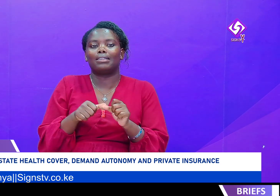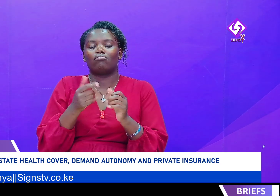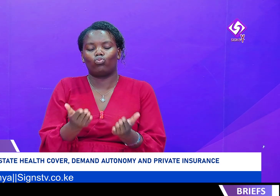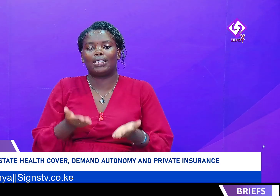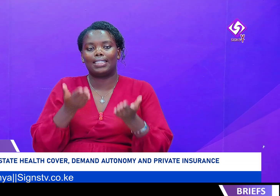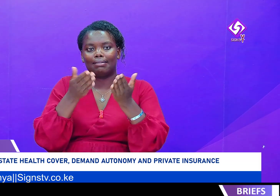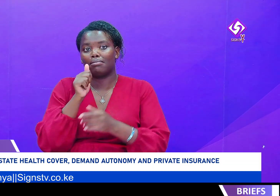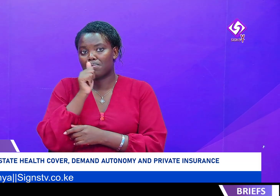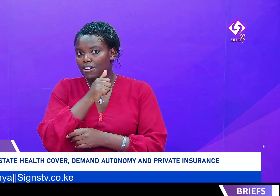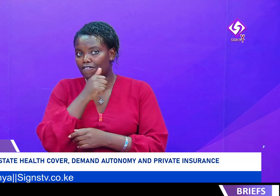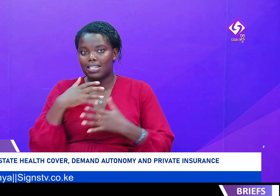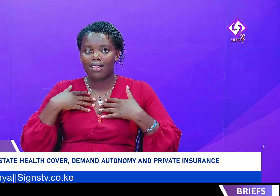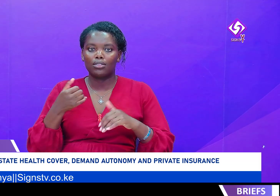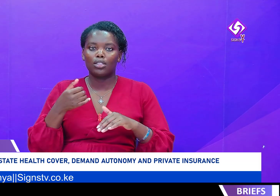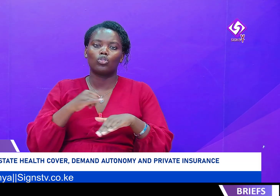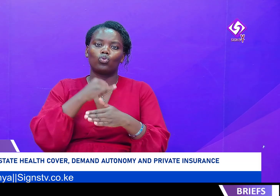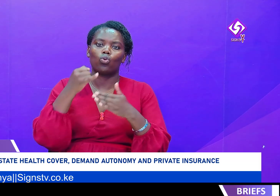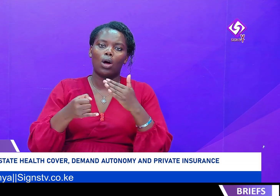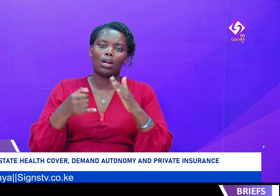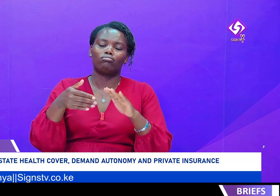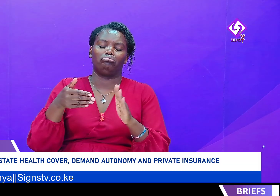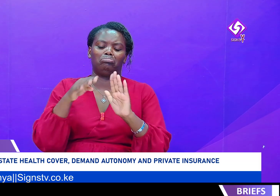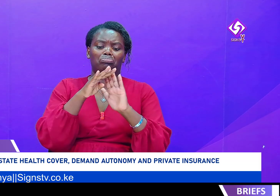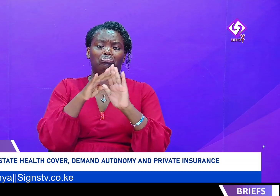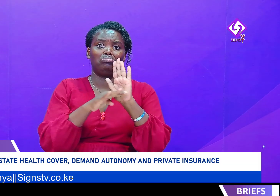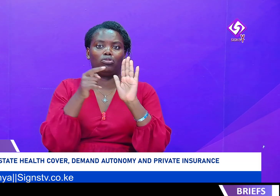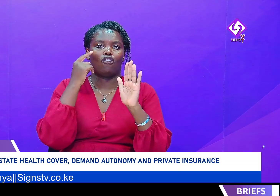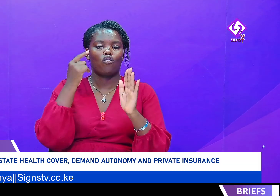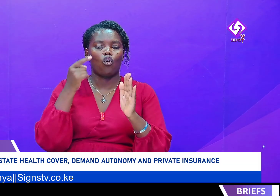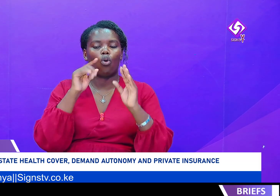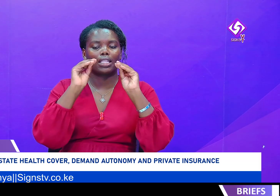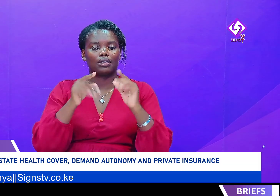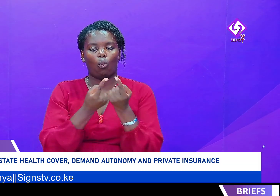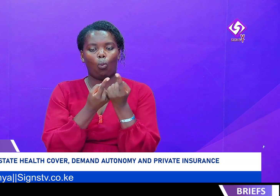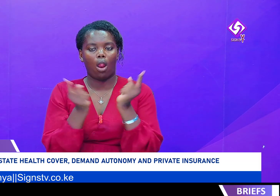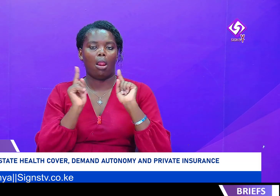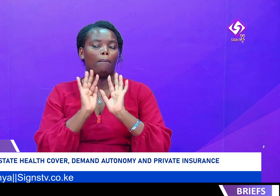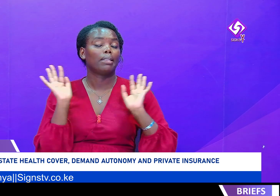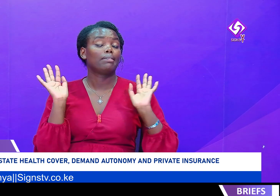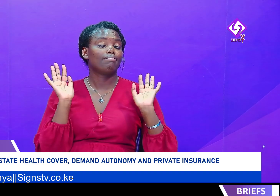or maintain a dedicated private health insurance package for all teachers.